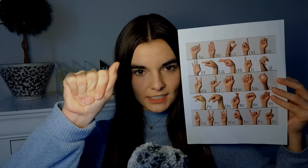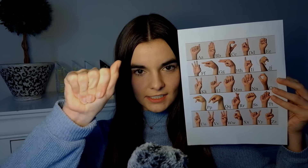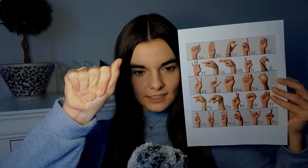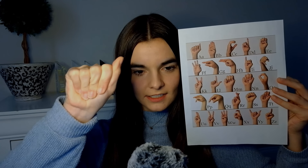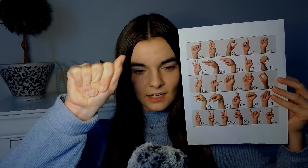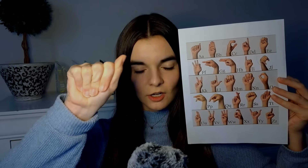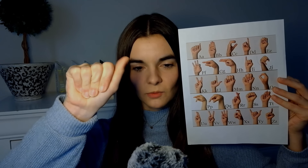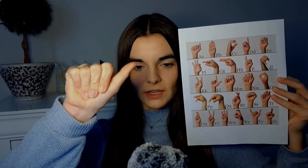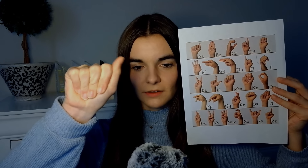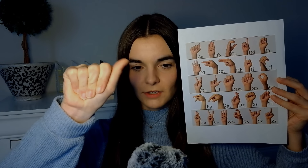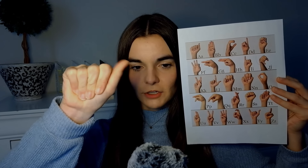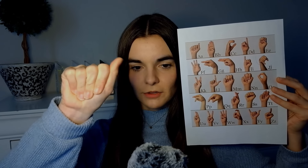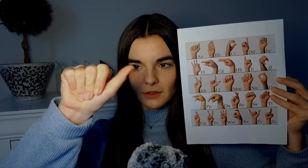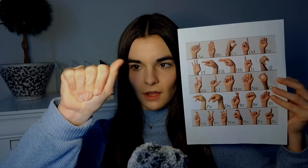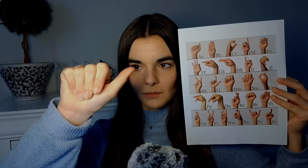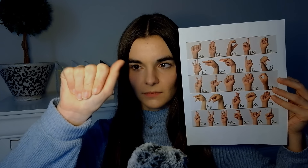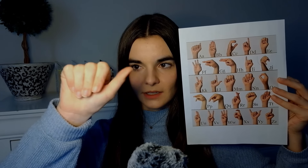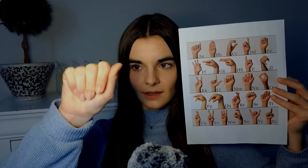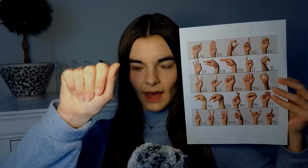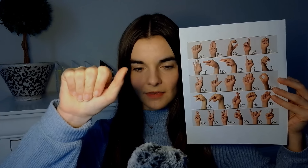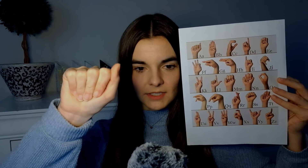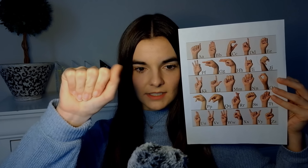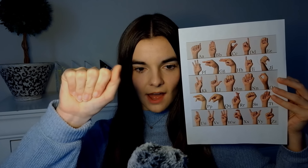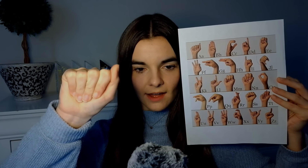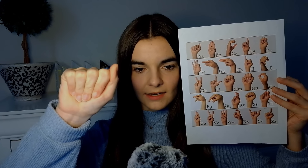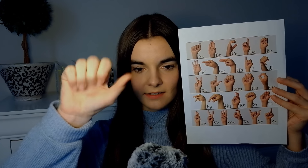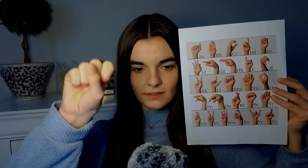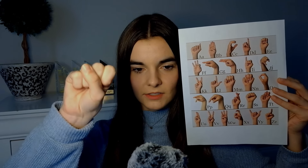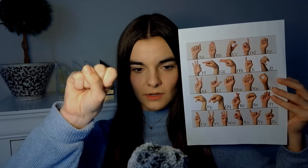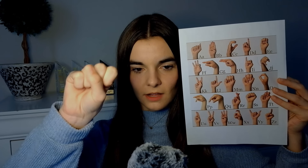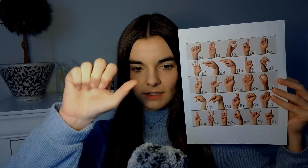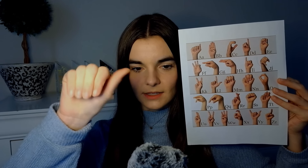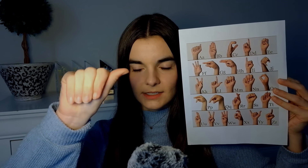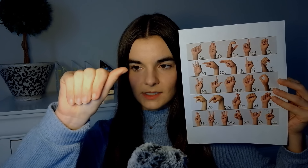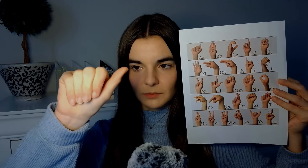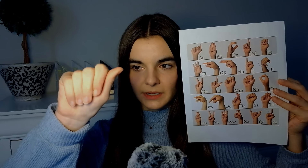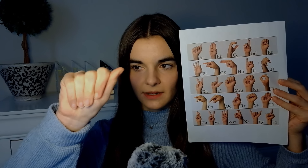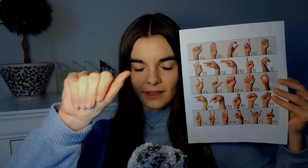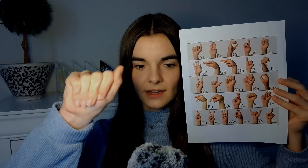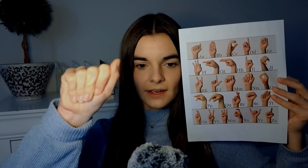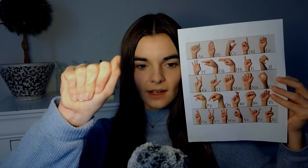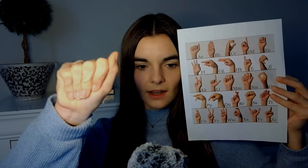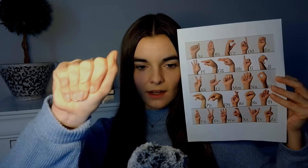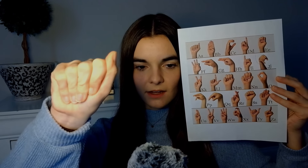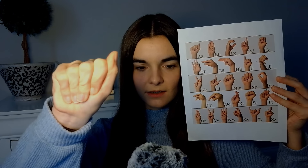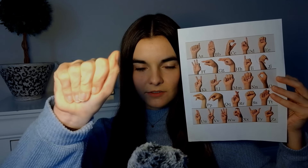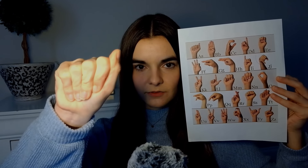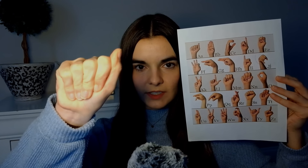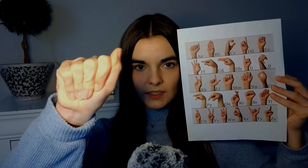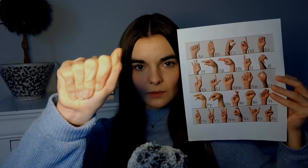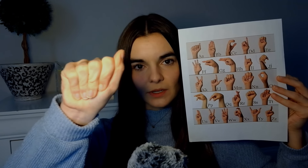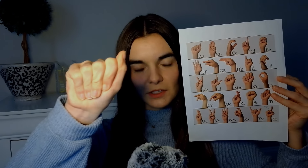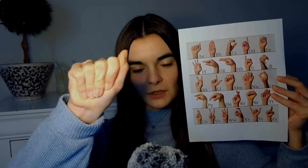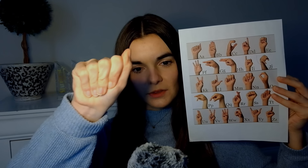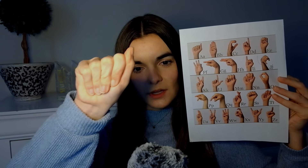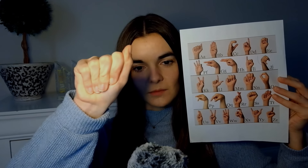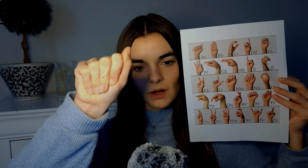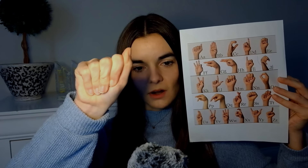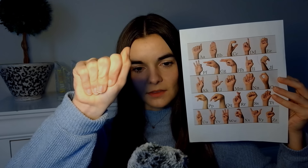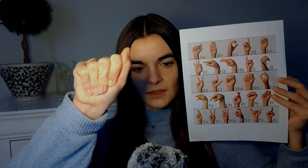fist with your thumb at the side. So not like this, but a fist with your thumb on the